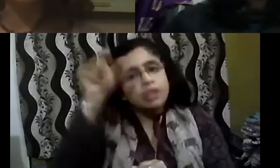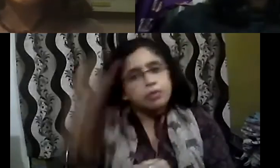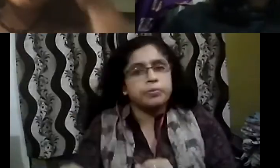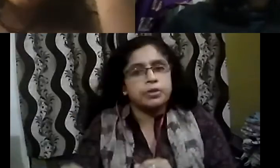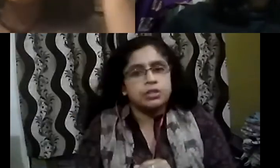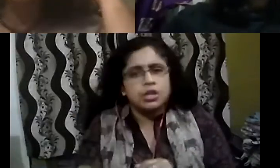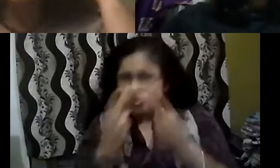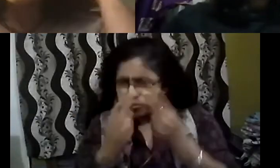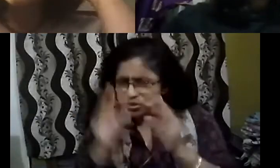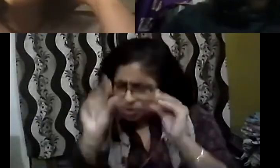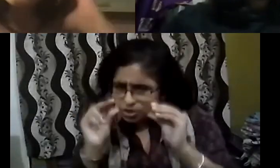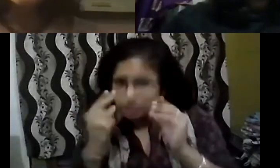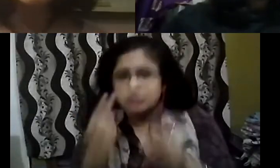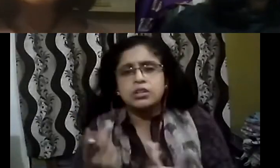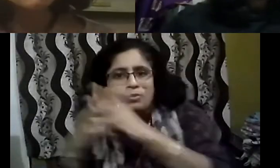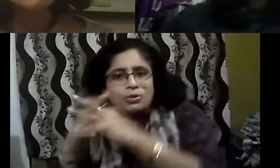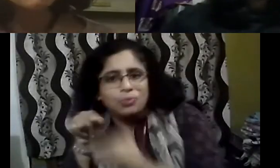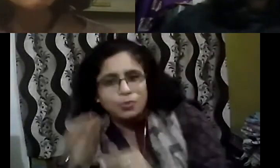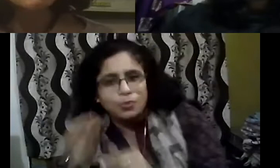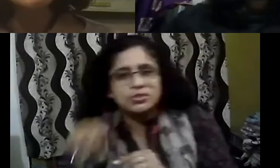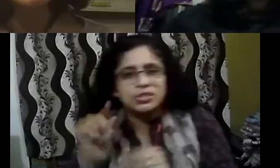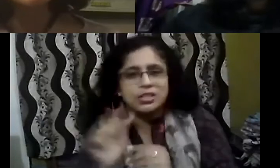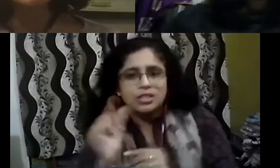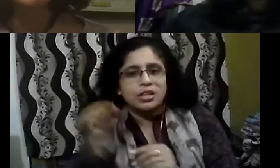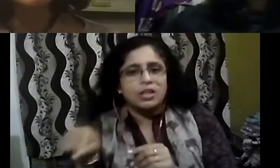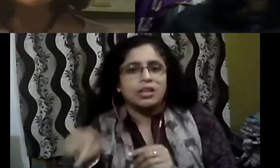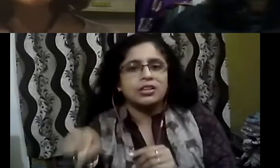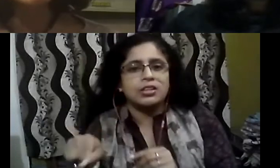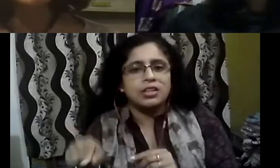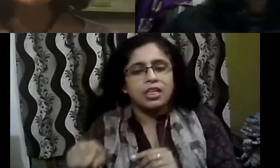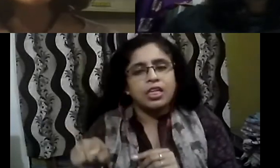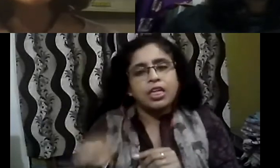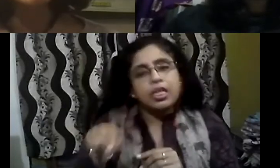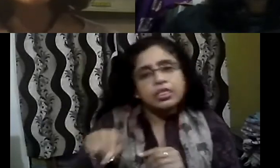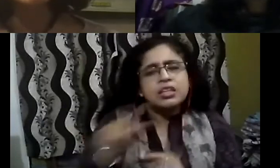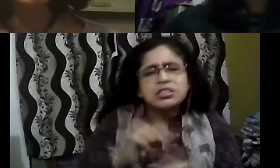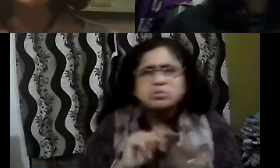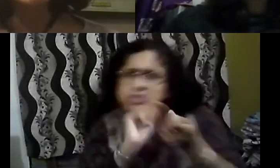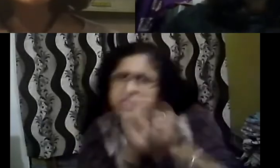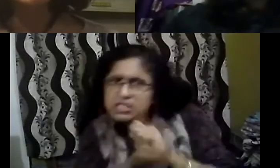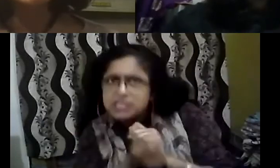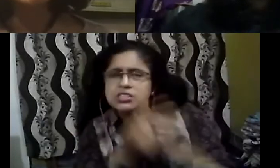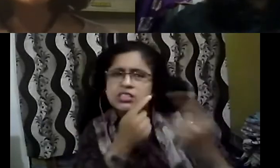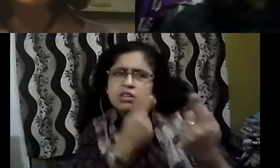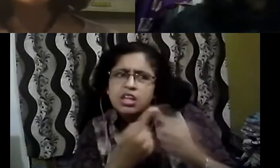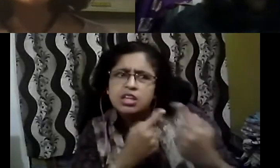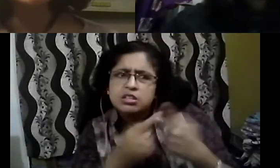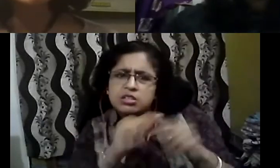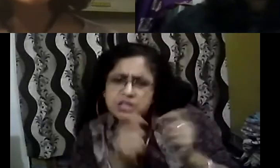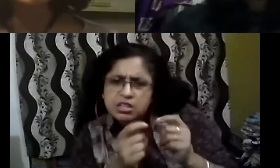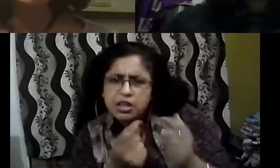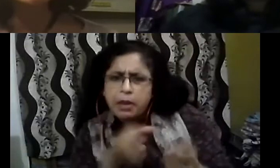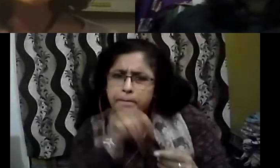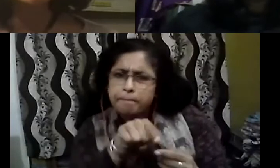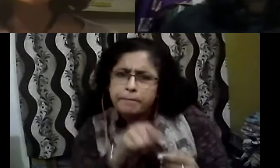vision, they are using the website, while they will make the modification in interfaces, such as they might be use the